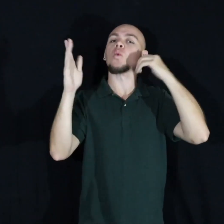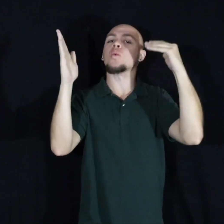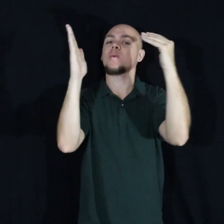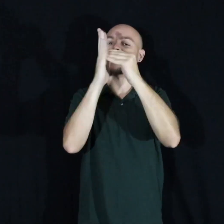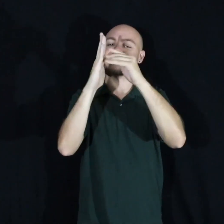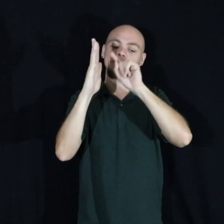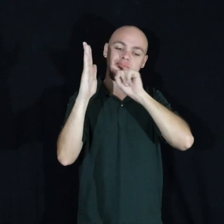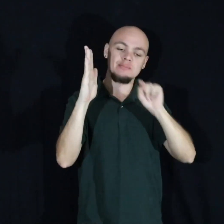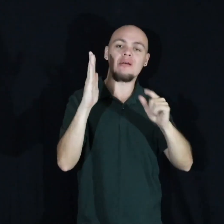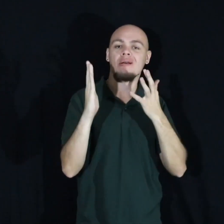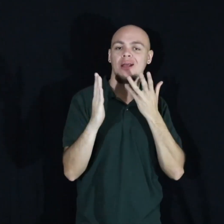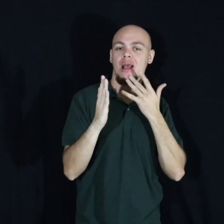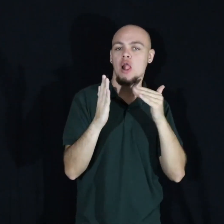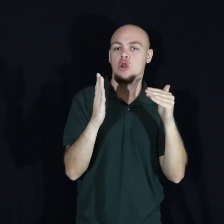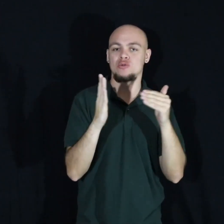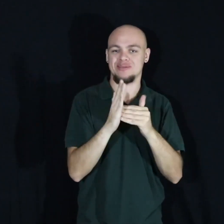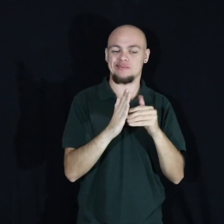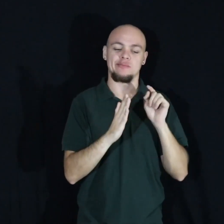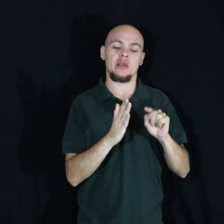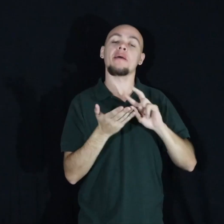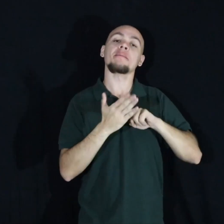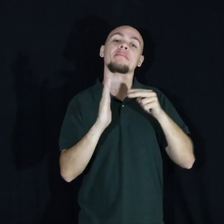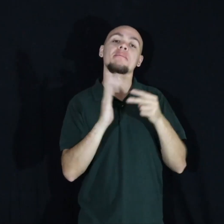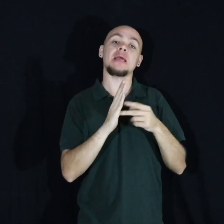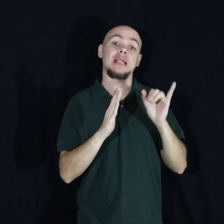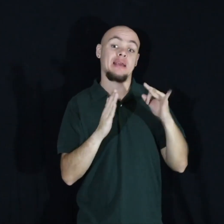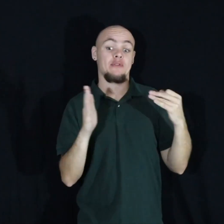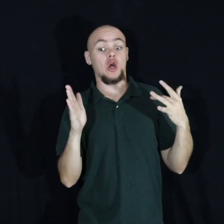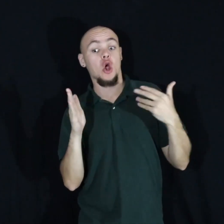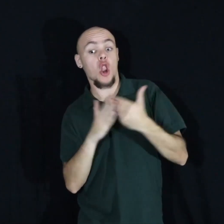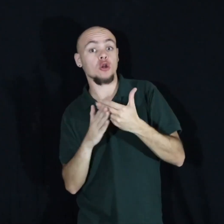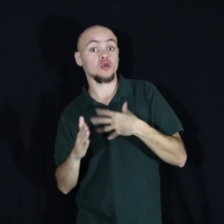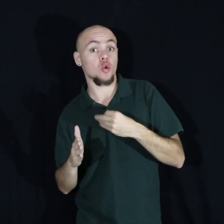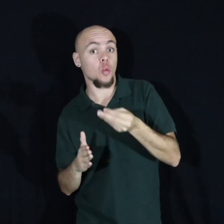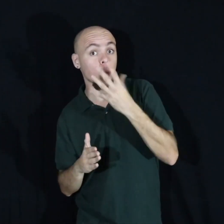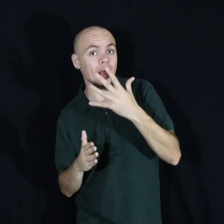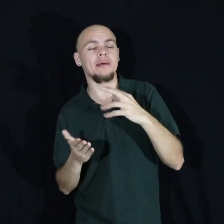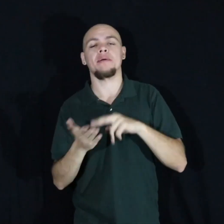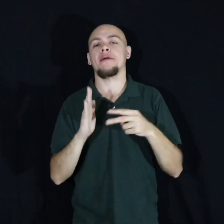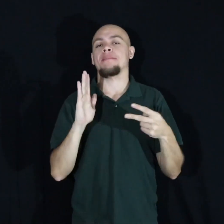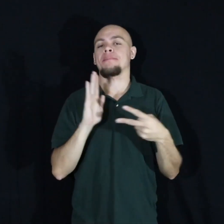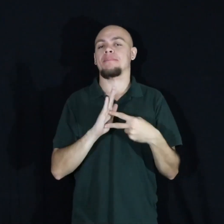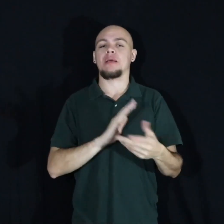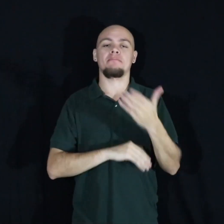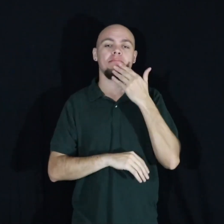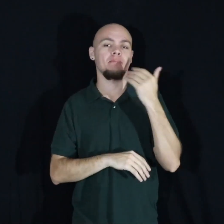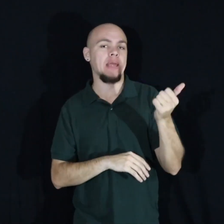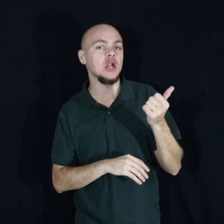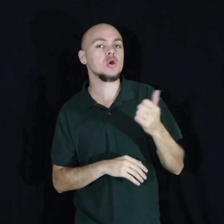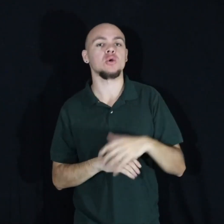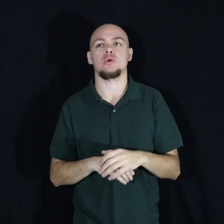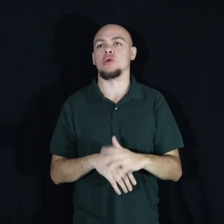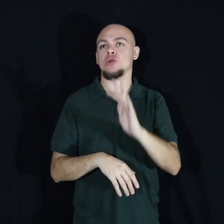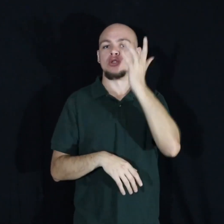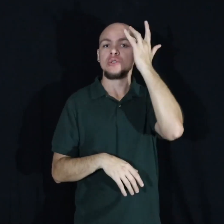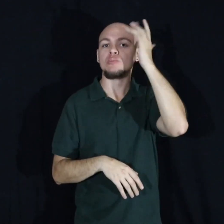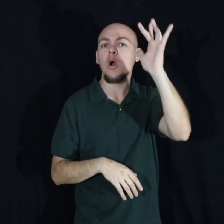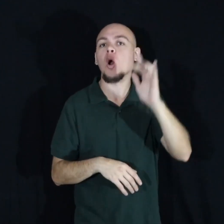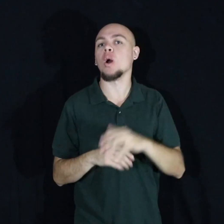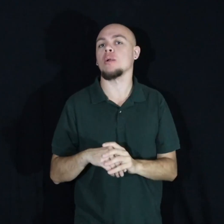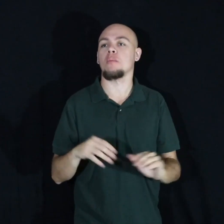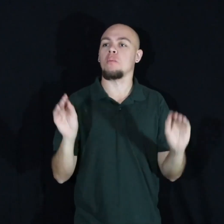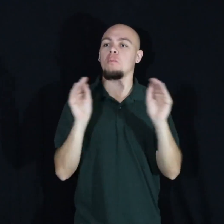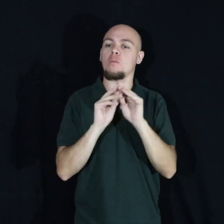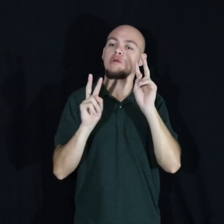colorism believe that the closer your skin tone is to whiteness, the better you are, the smarter you are, the more